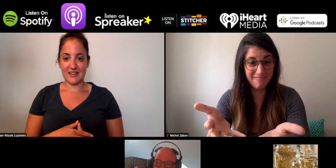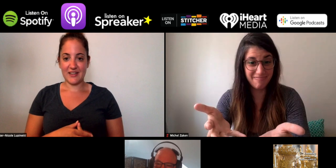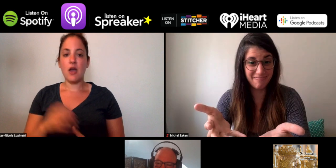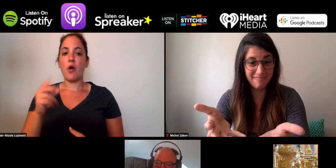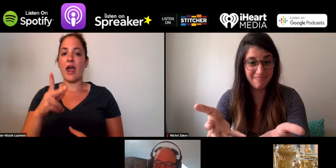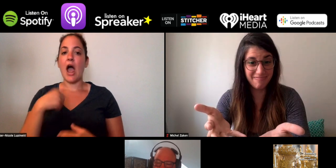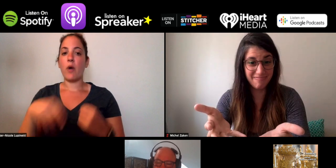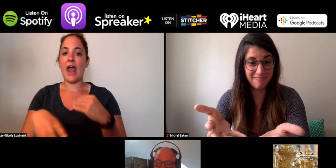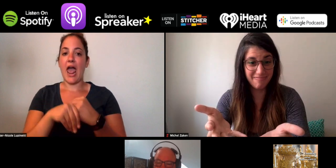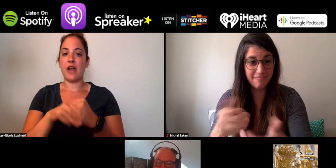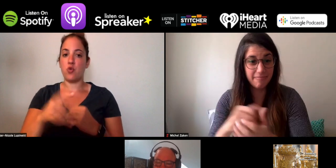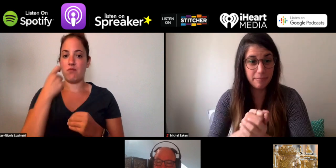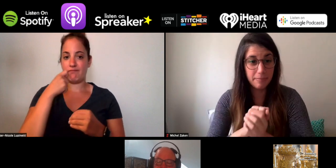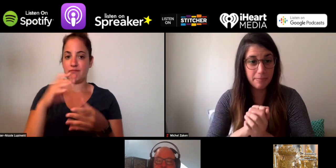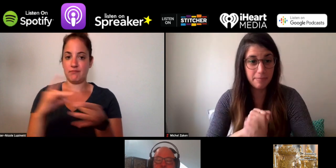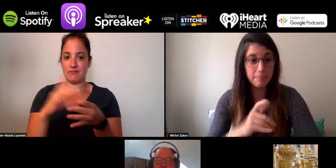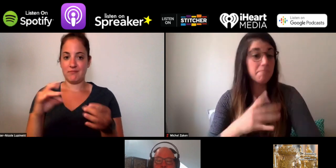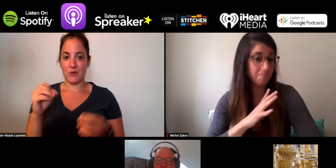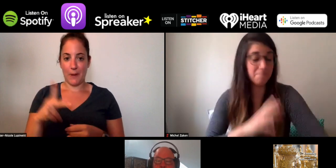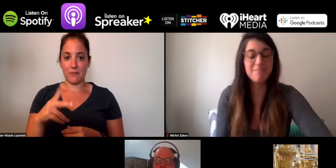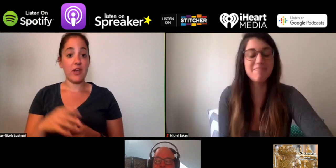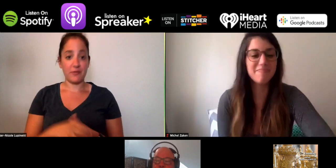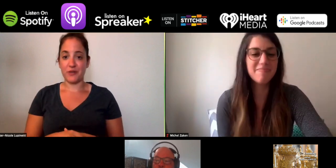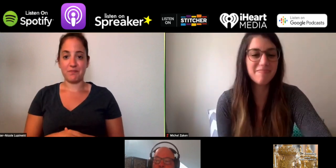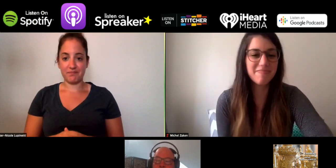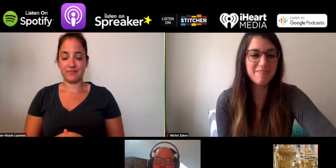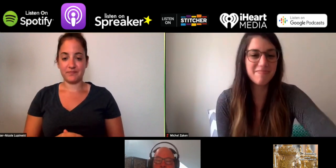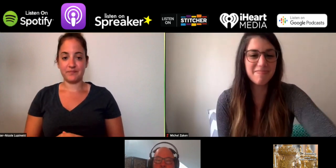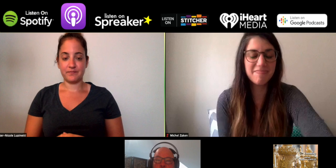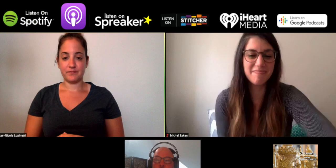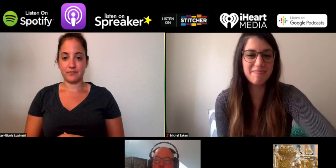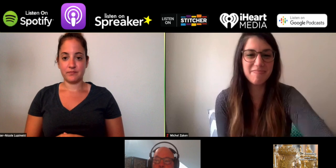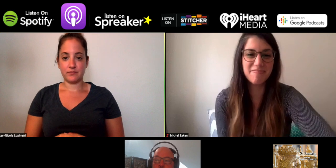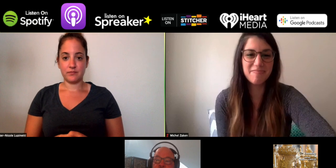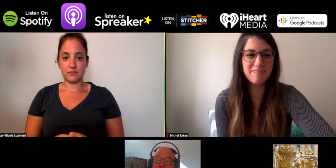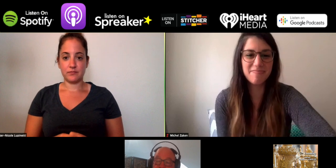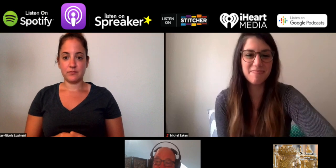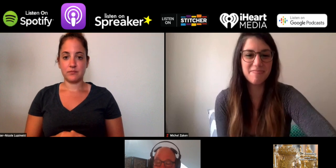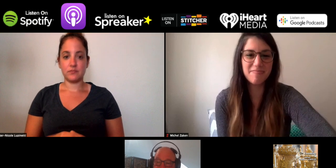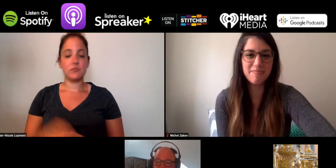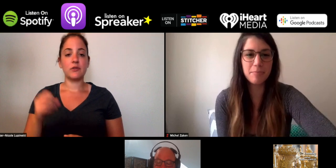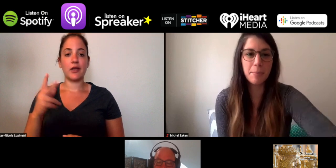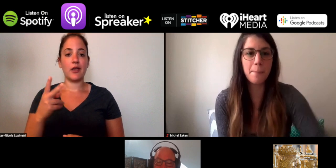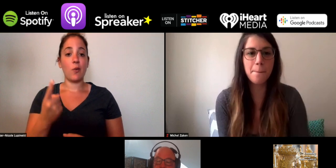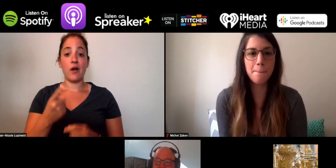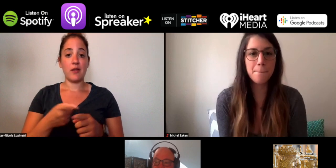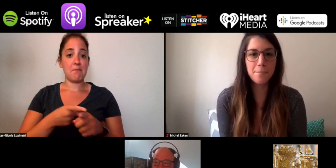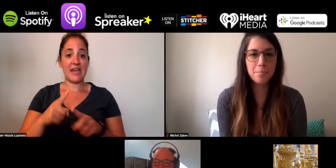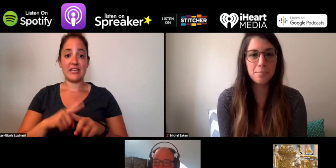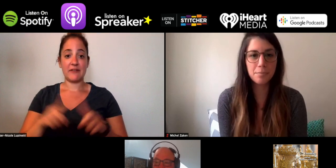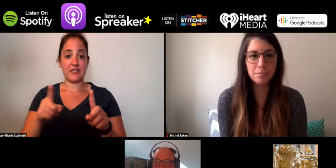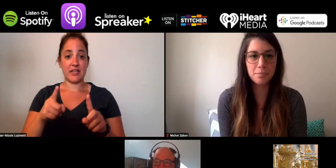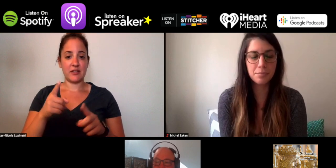build a little bit on what you just said. Oh, yeah, sure. One of the main differences that you